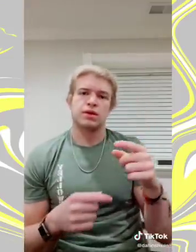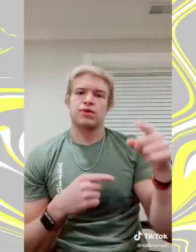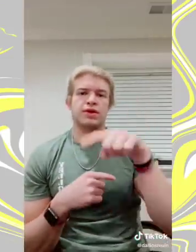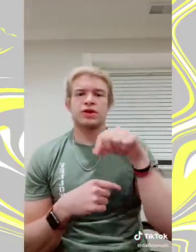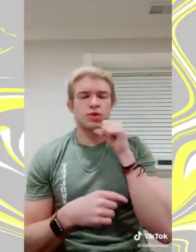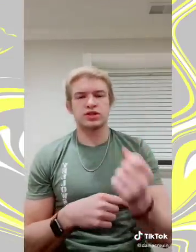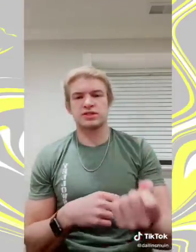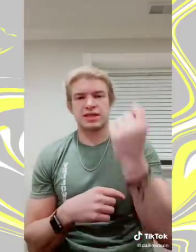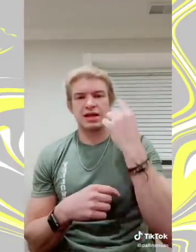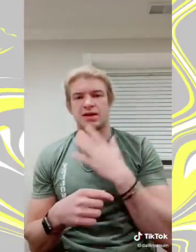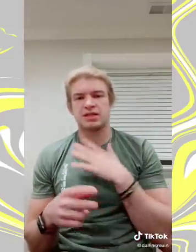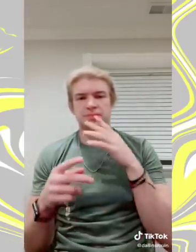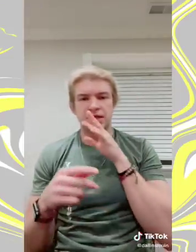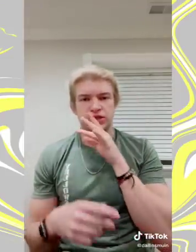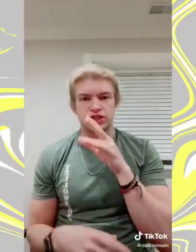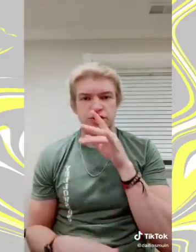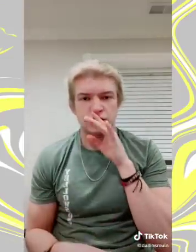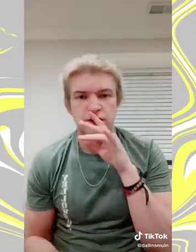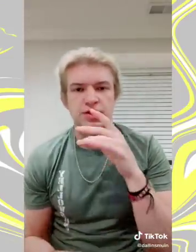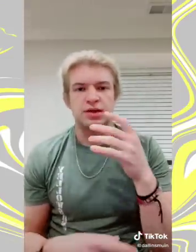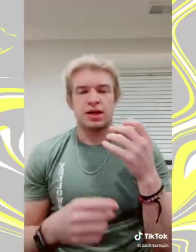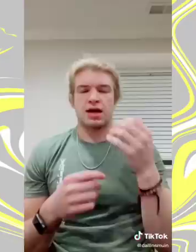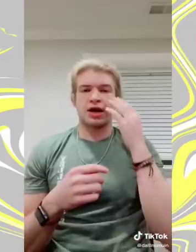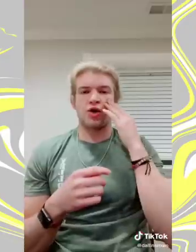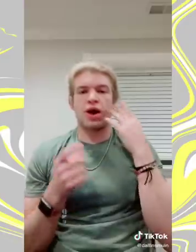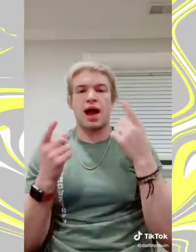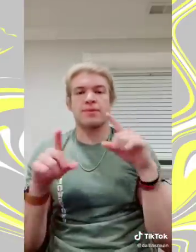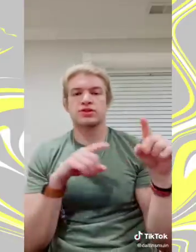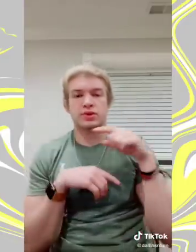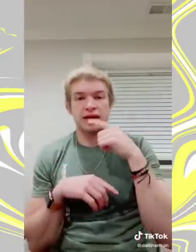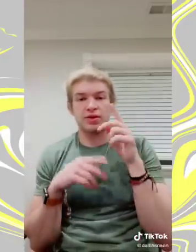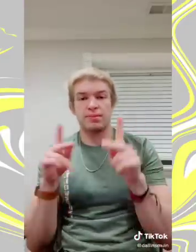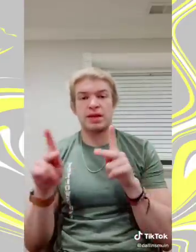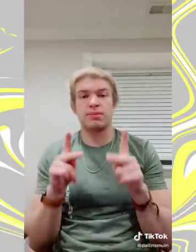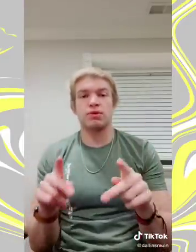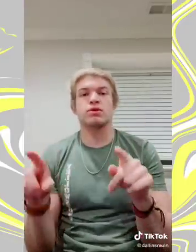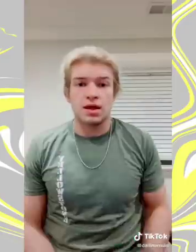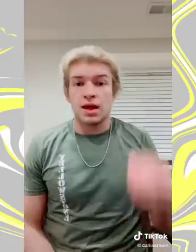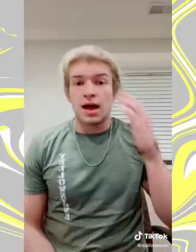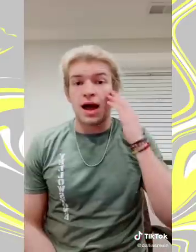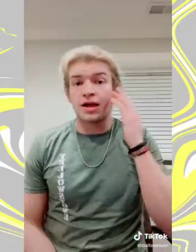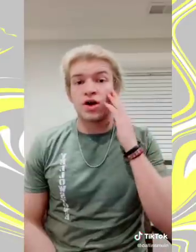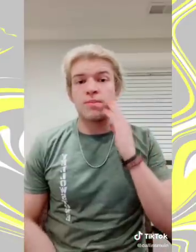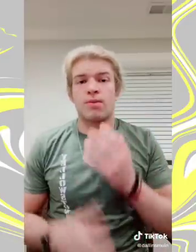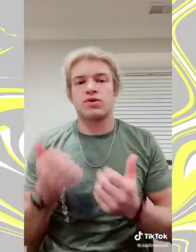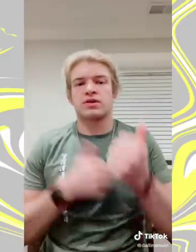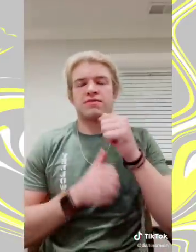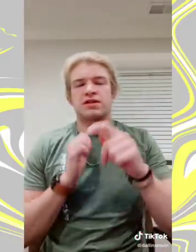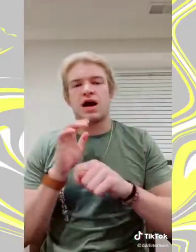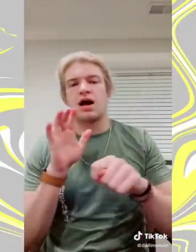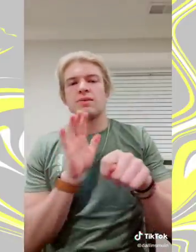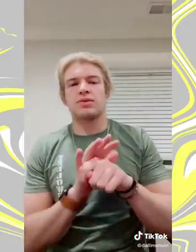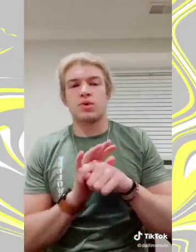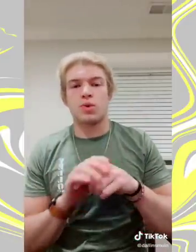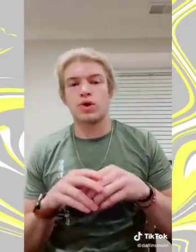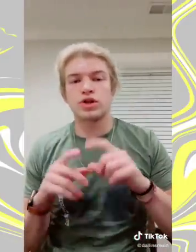they don't understand my speech. I know what happens to hearing people. I know most of the time the order